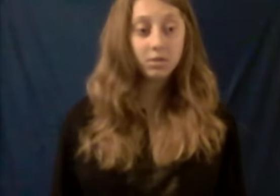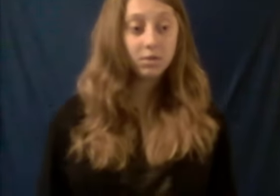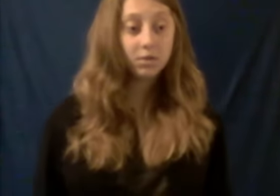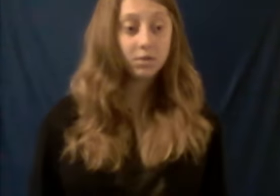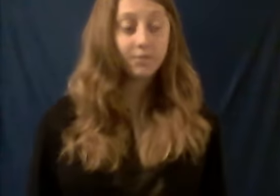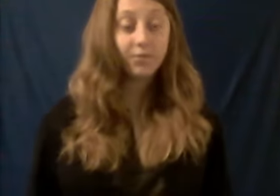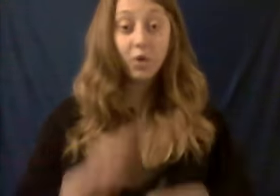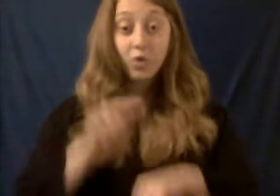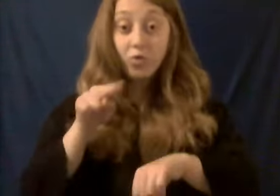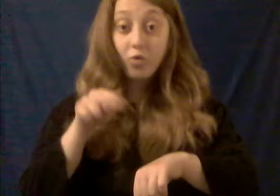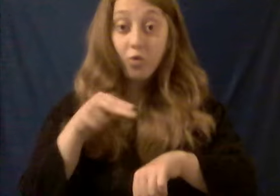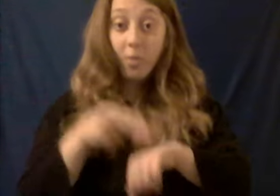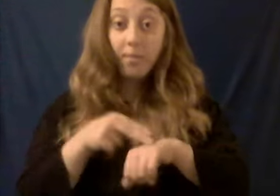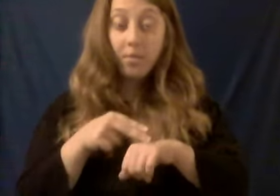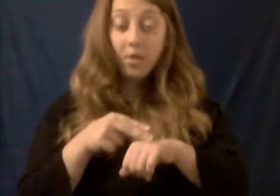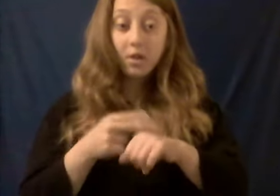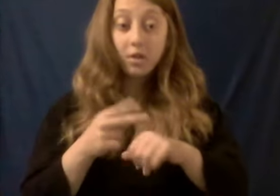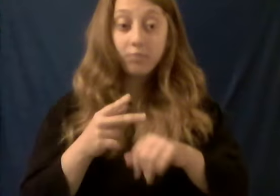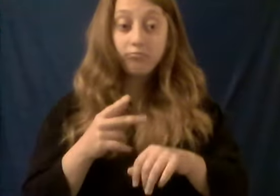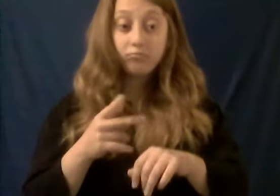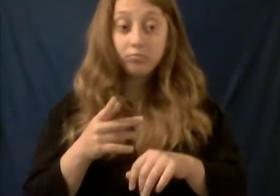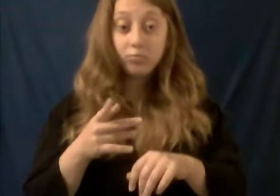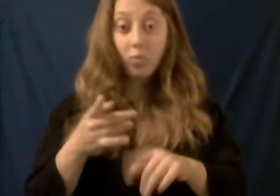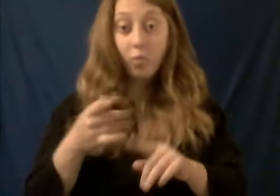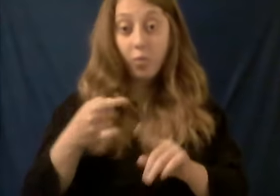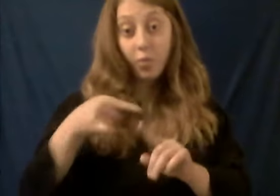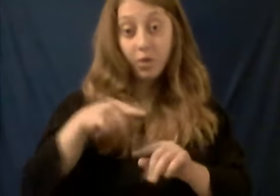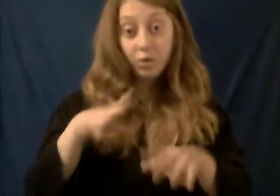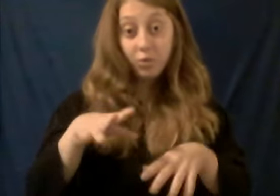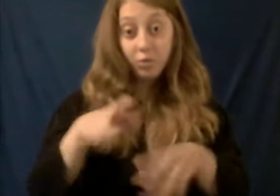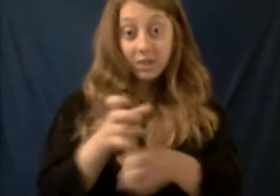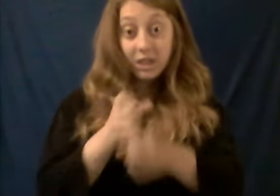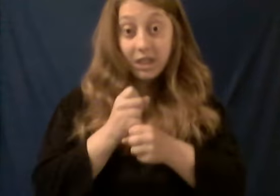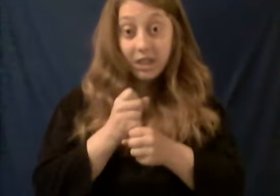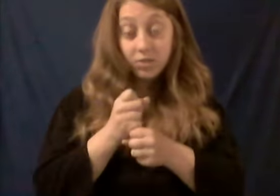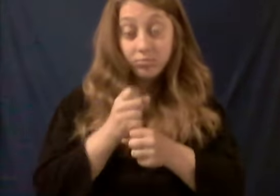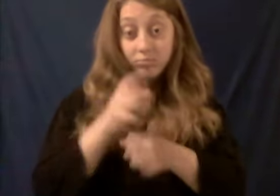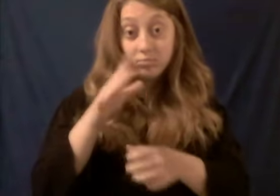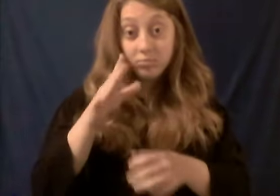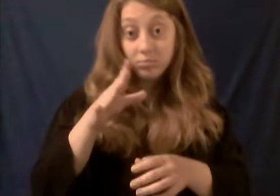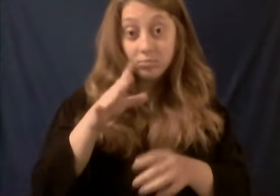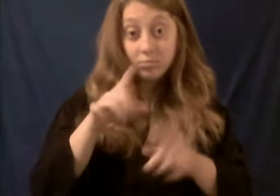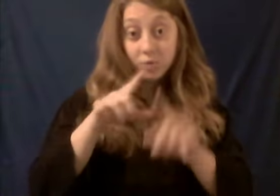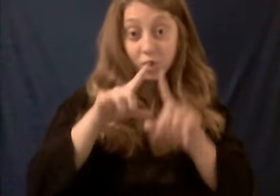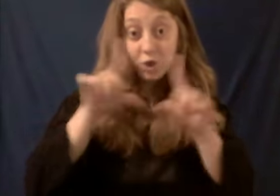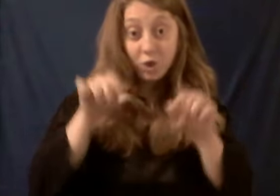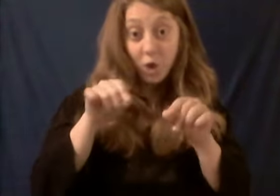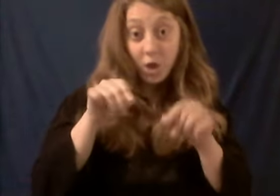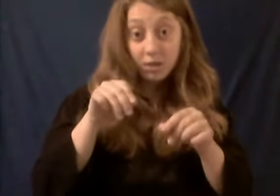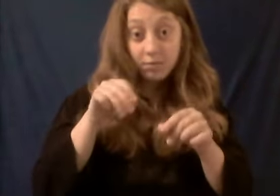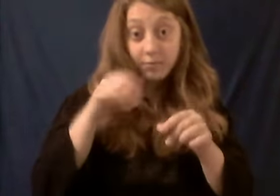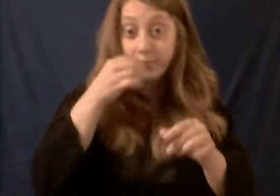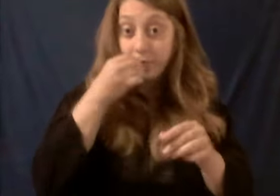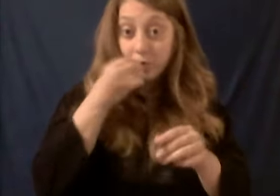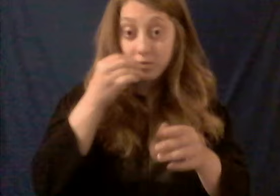Typically, they will give you, when you'll receive the card in the mail, and it would give you a list of the foods that you're able